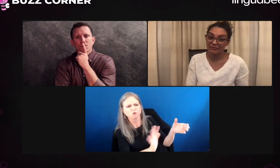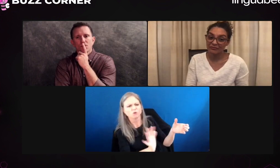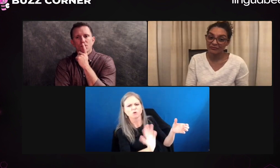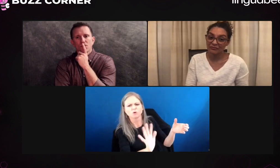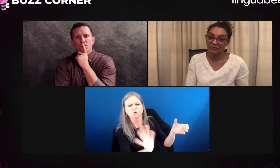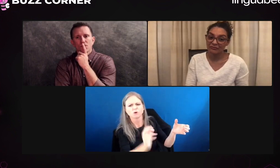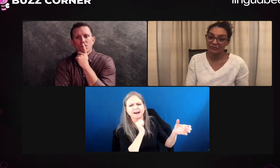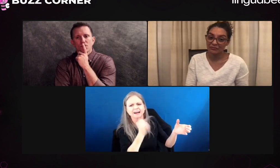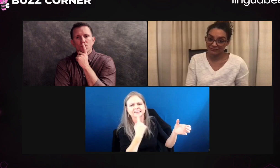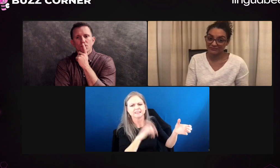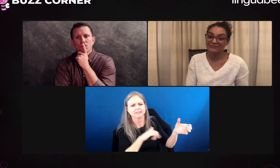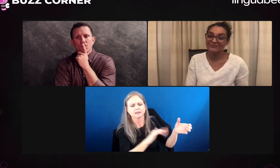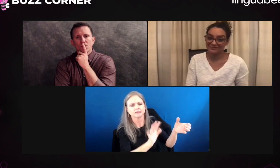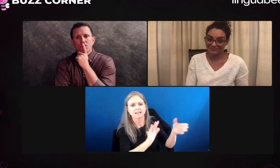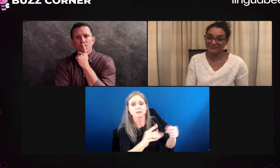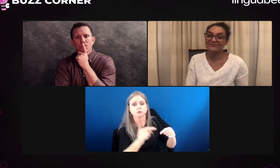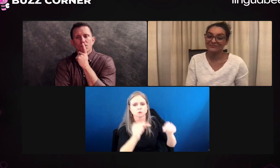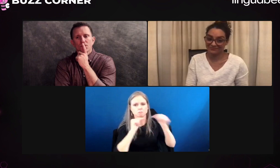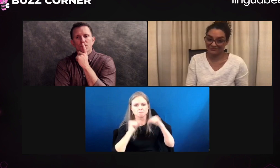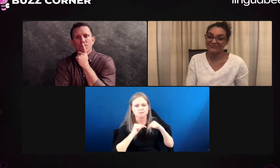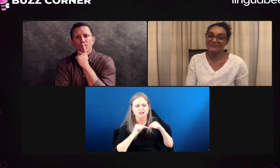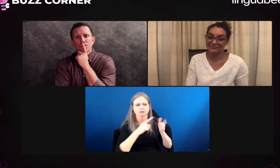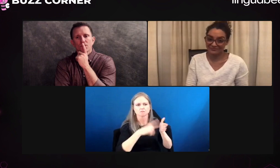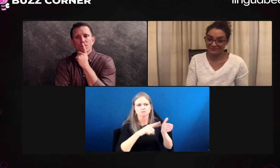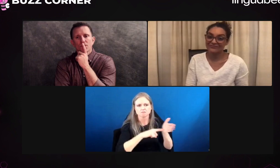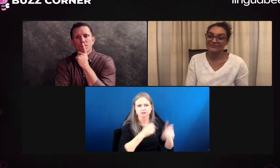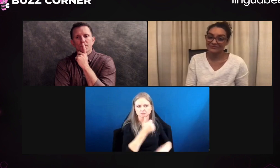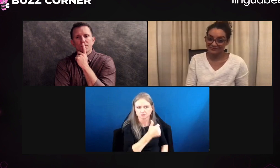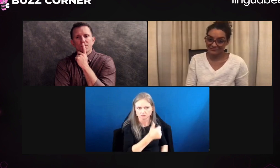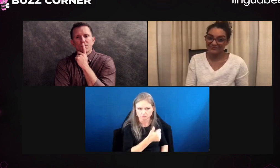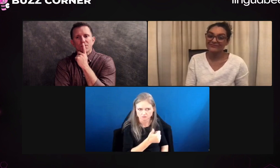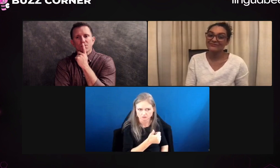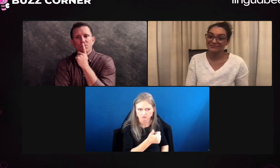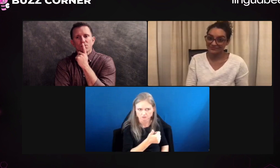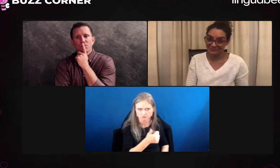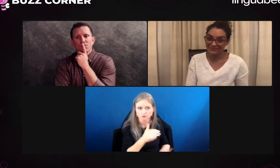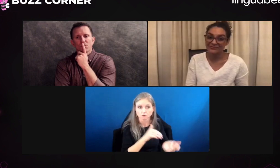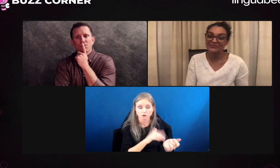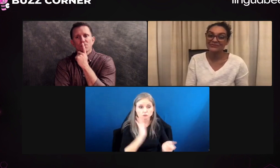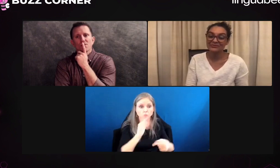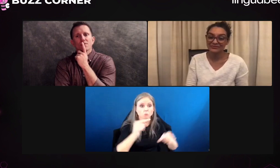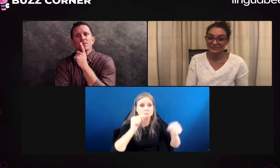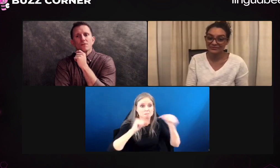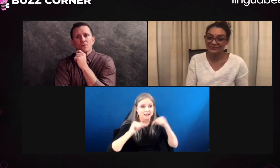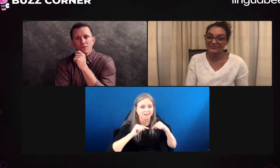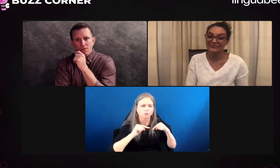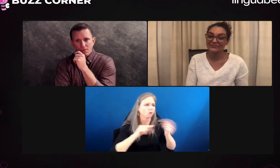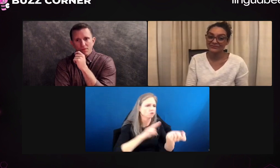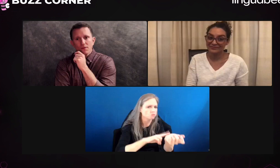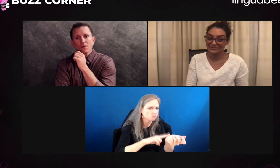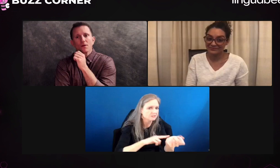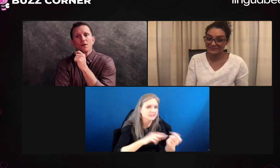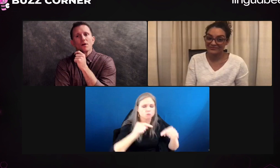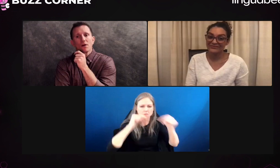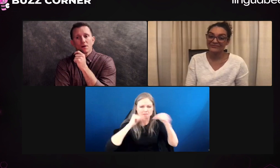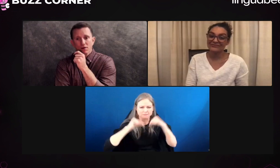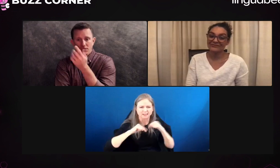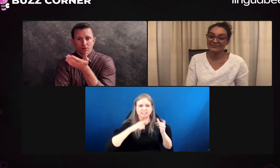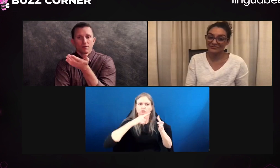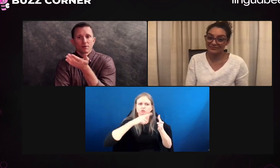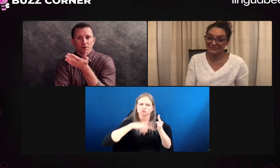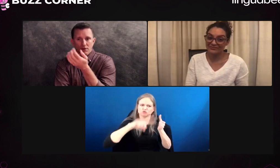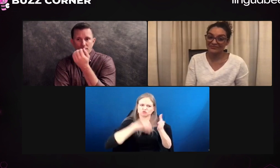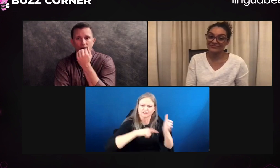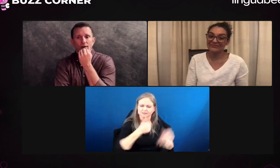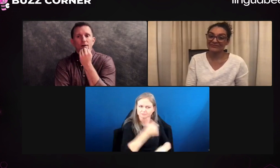phone and I'm like, wait a minute, no, I didn't say that. Or the doctor could go back and correct themselves because they